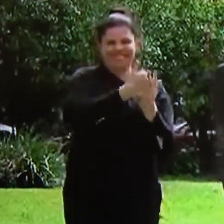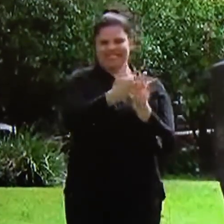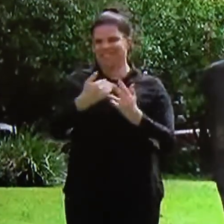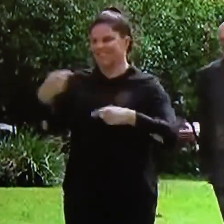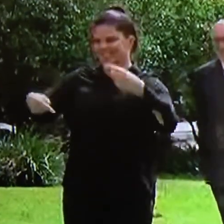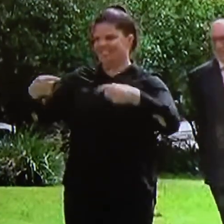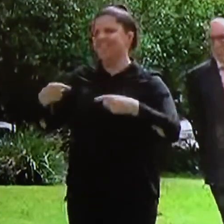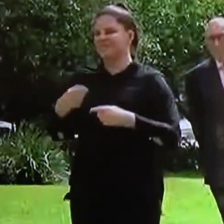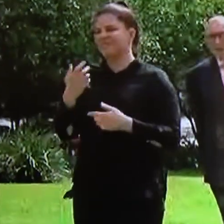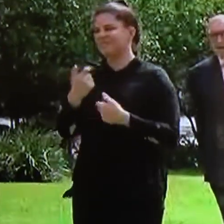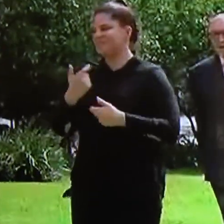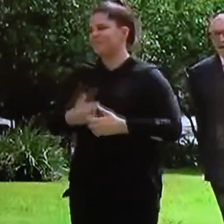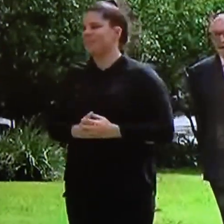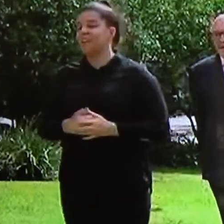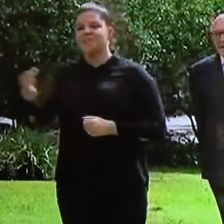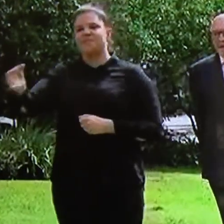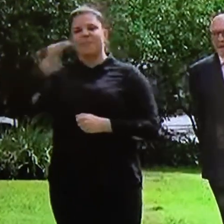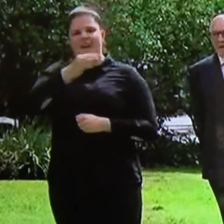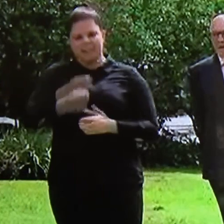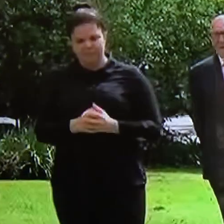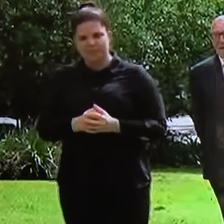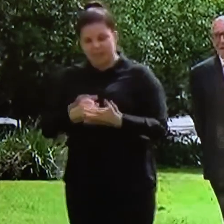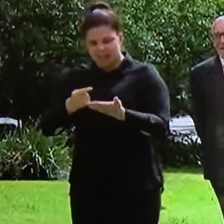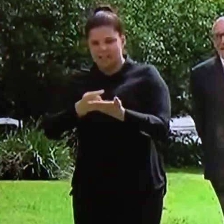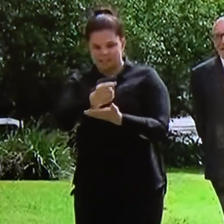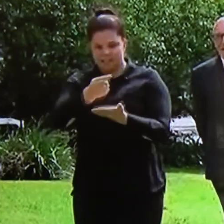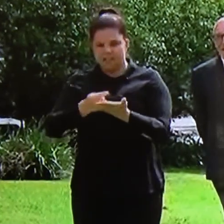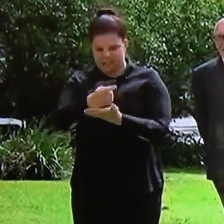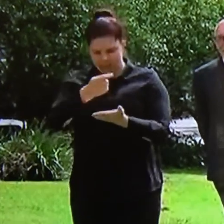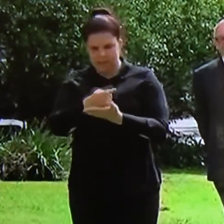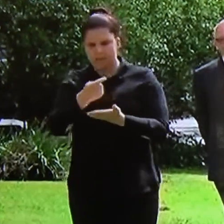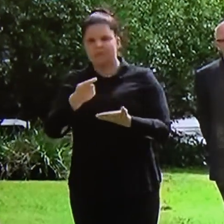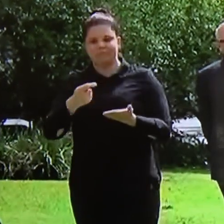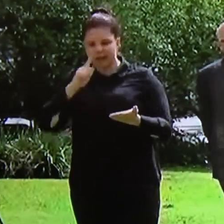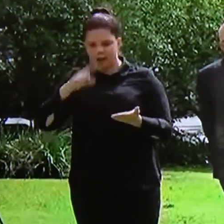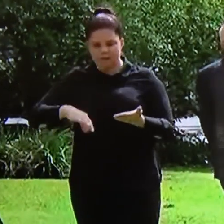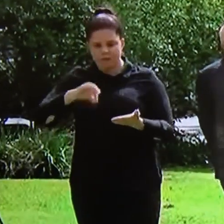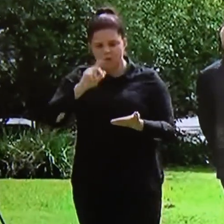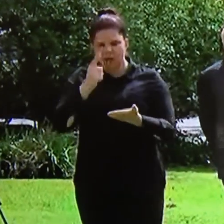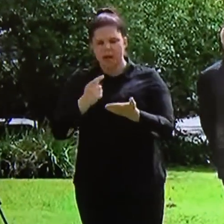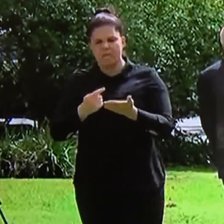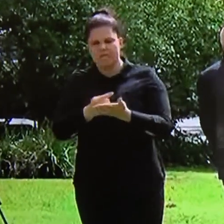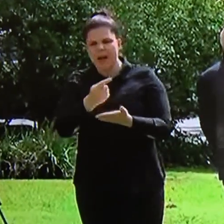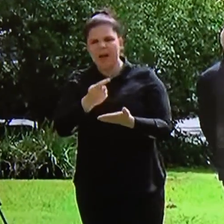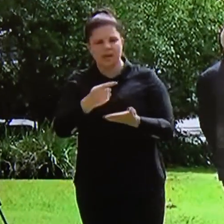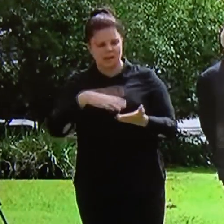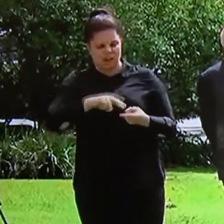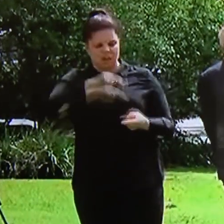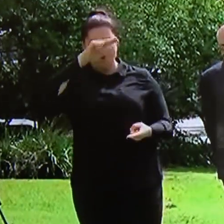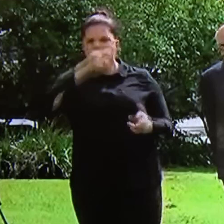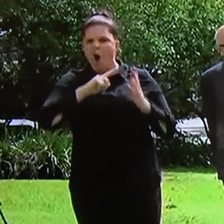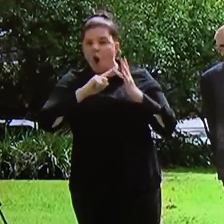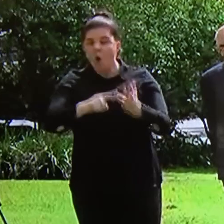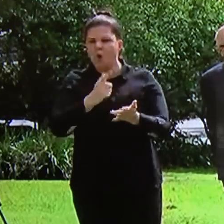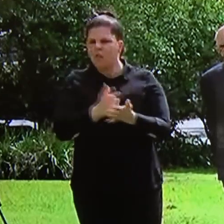You go there. What happens to tenants down the track if they can't pay? Because I understand that rent still accrues.